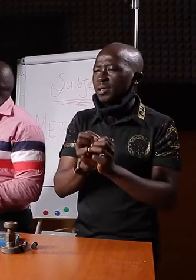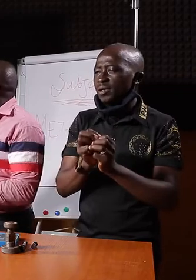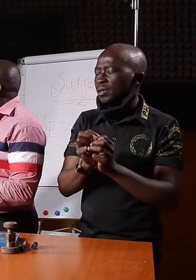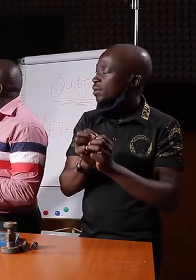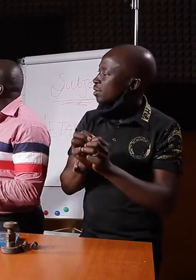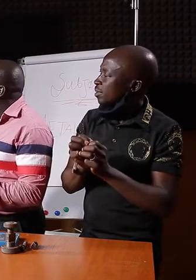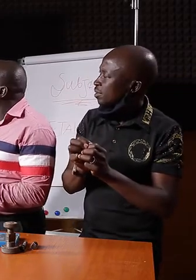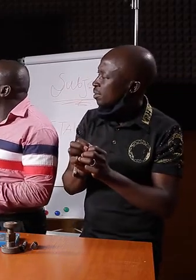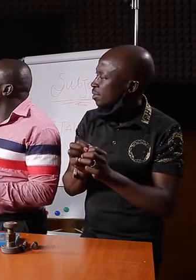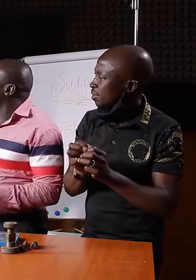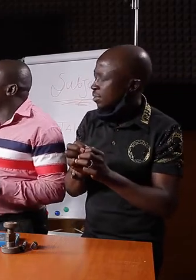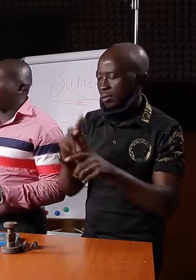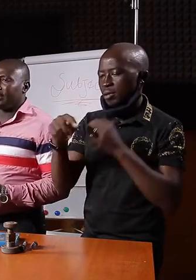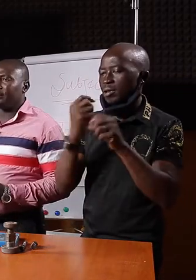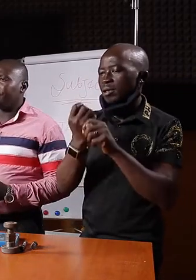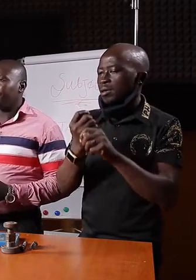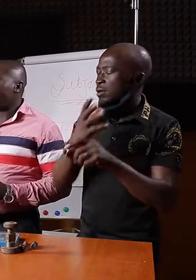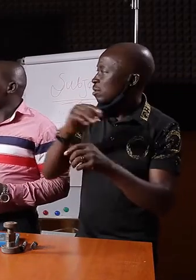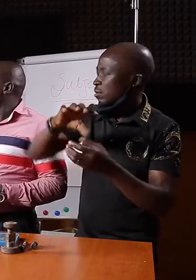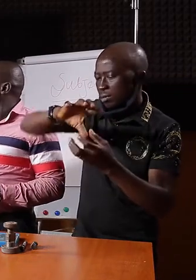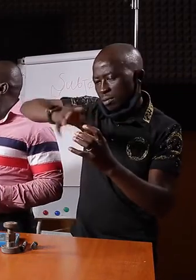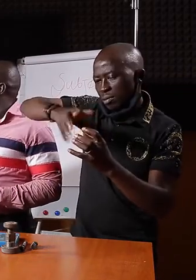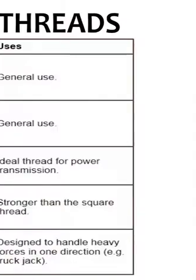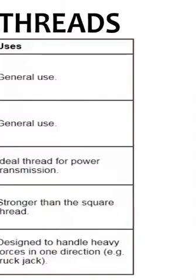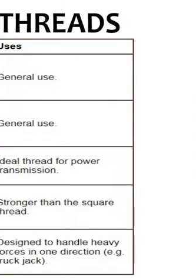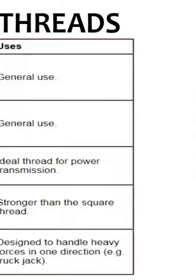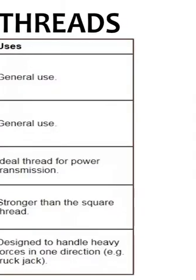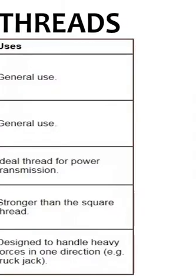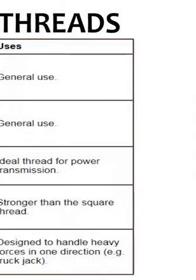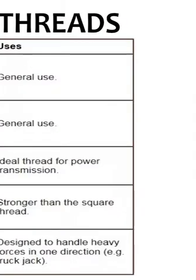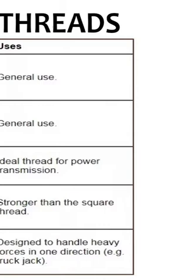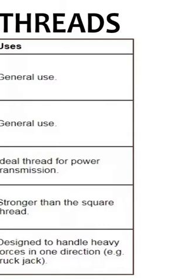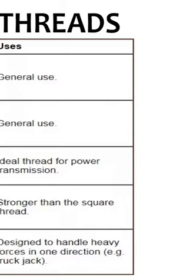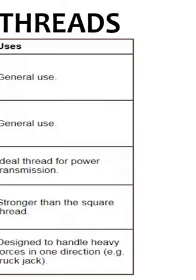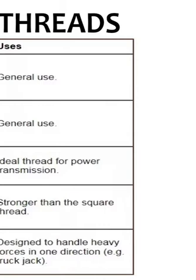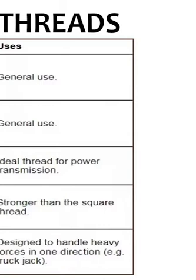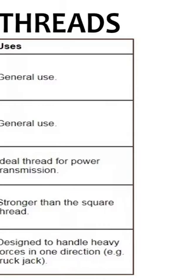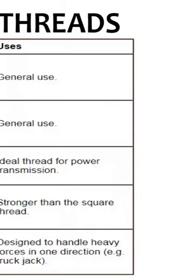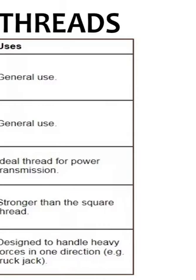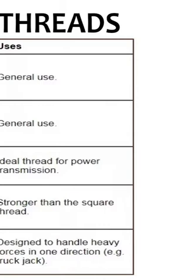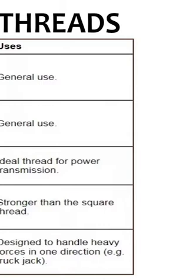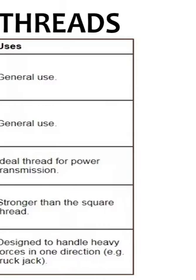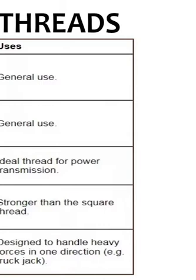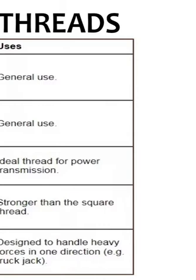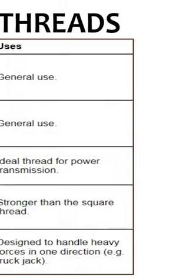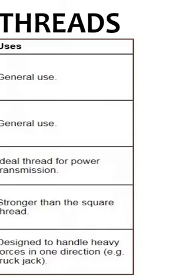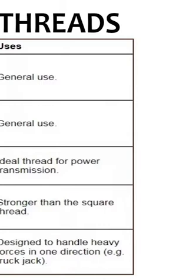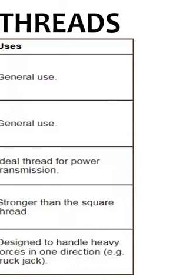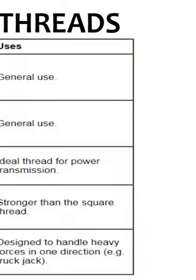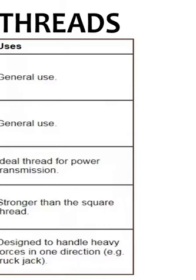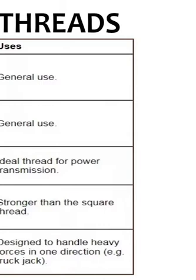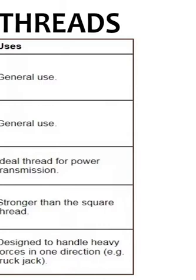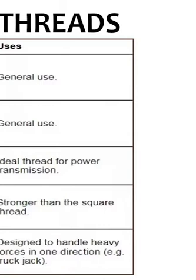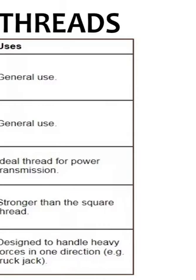Now, types of screw threads. Number 1, we have the unified